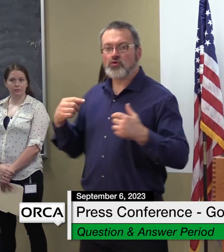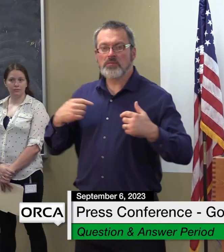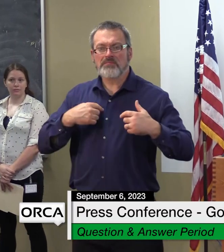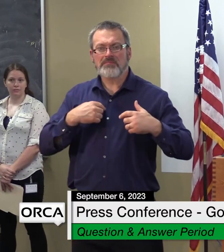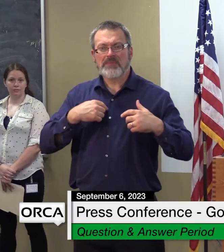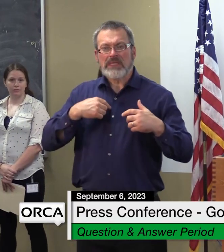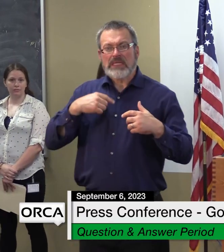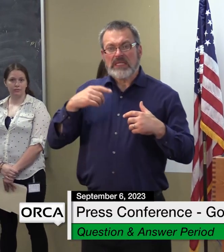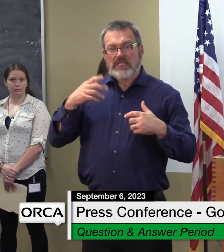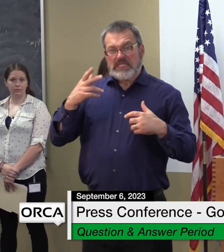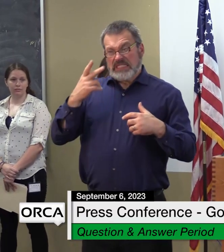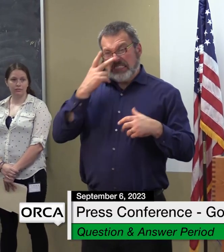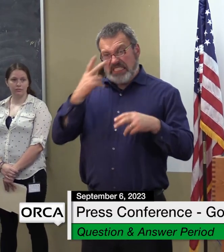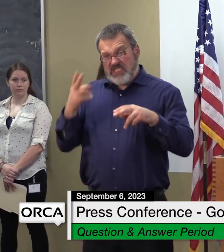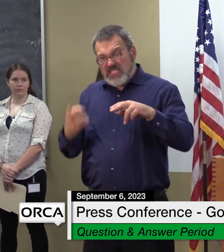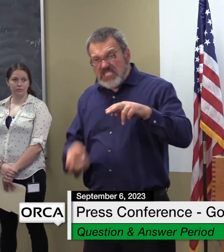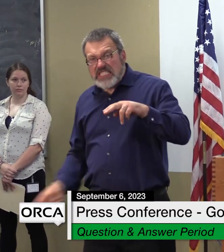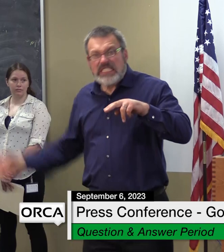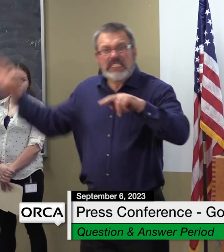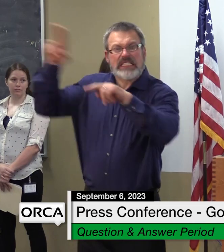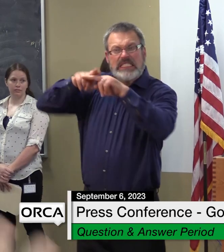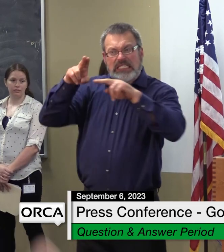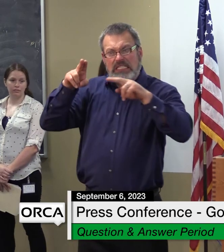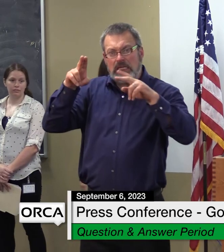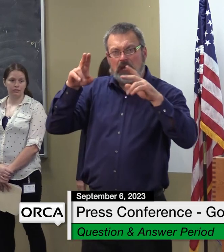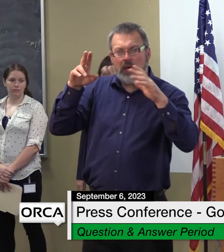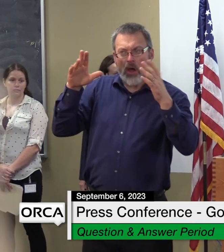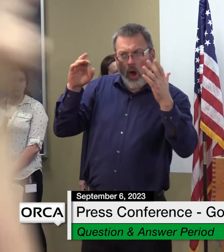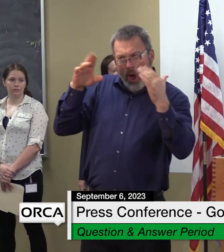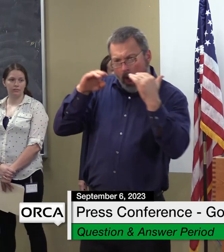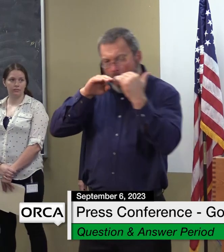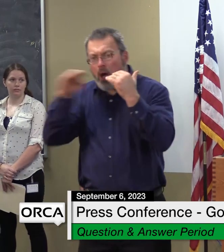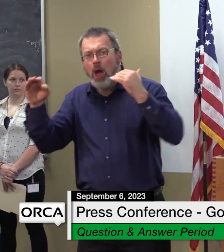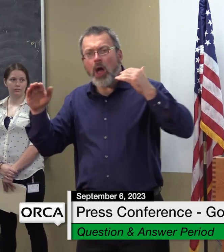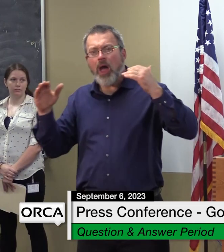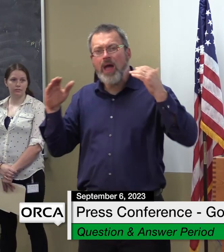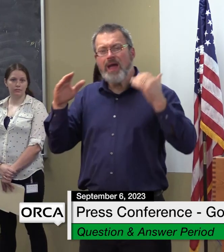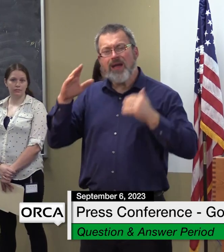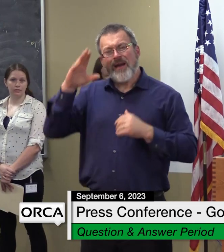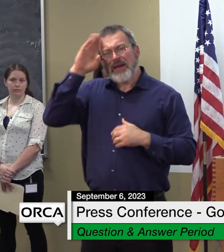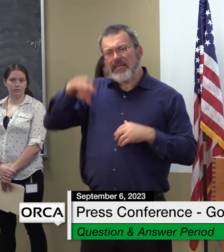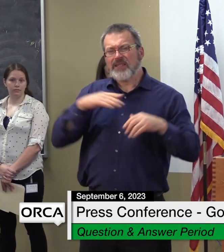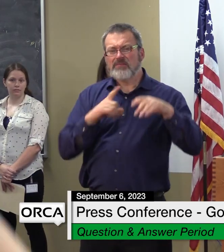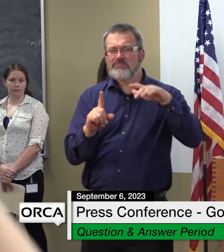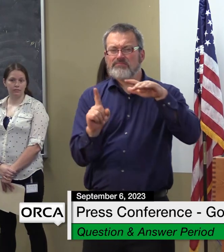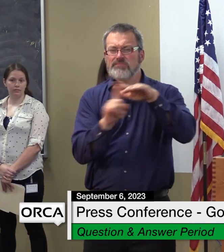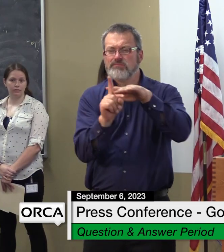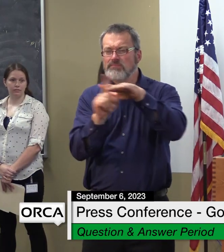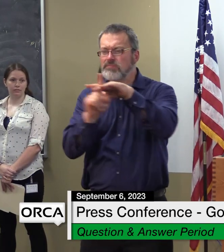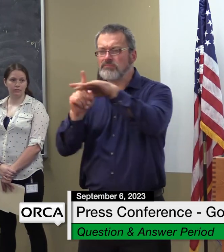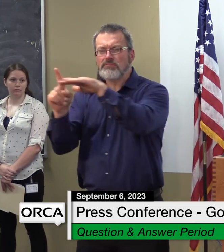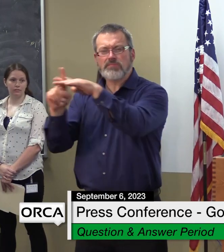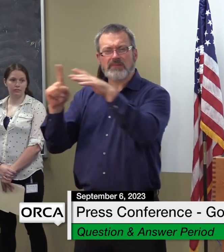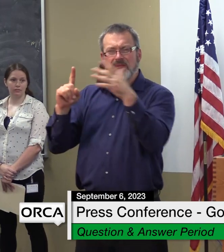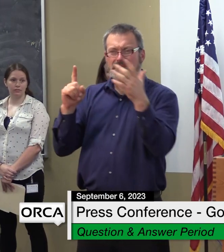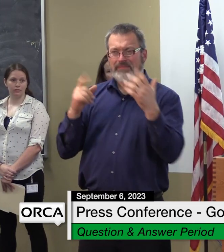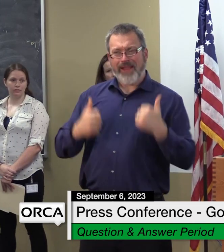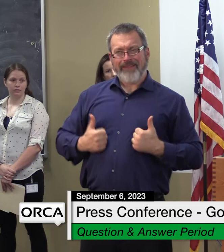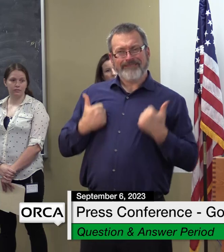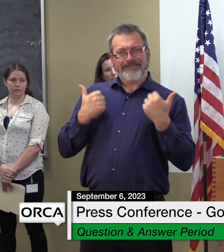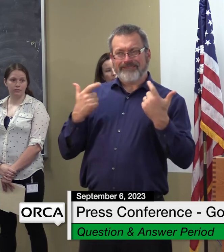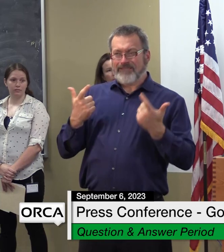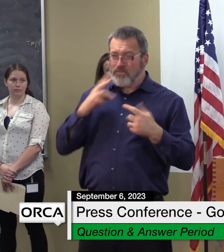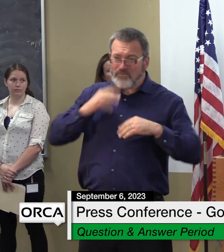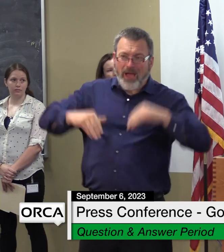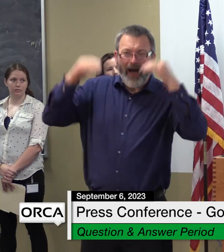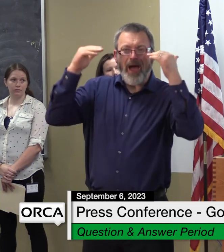not, but I know that there are situations out there that we can help alleviate. So we want to make sure that we're there to help get people